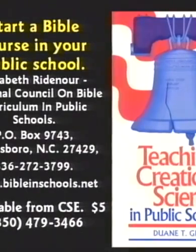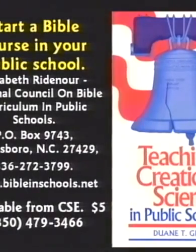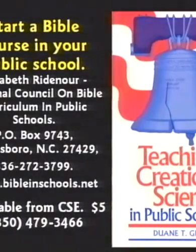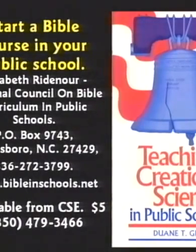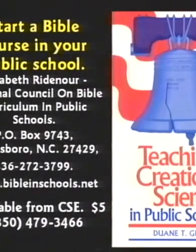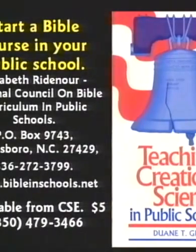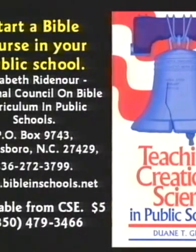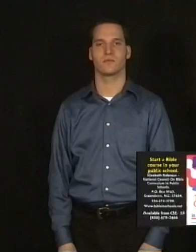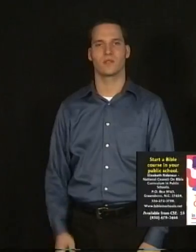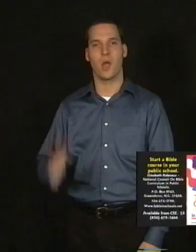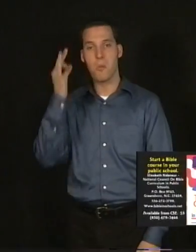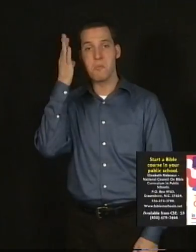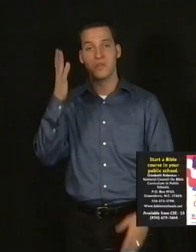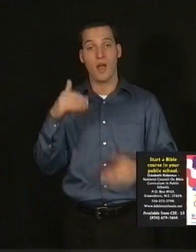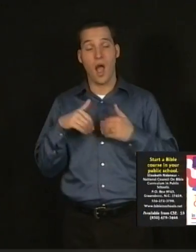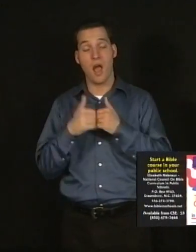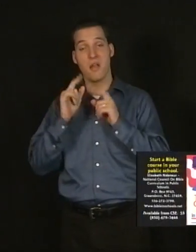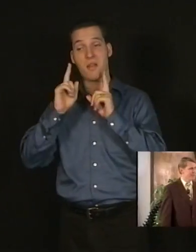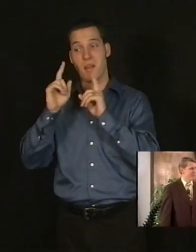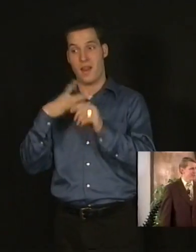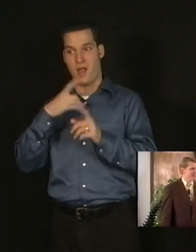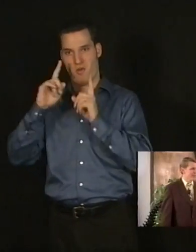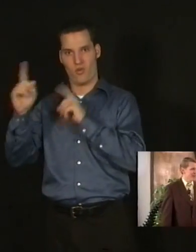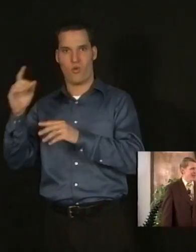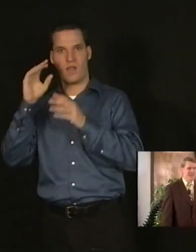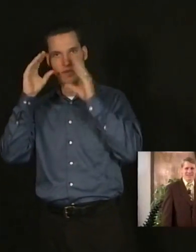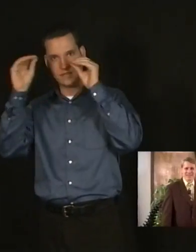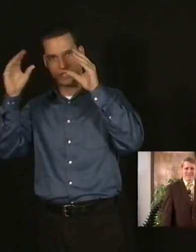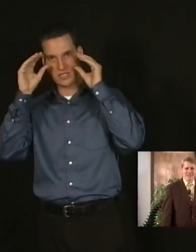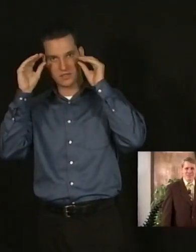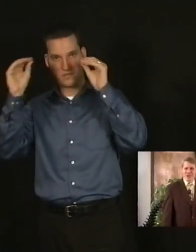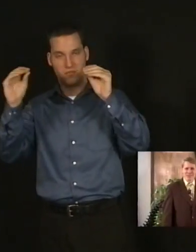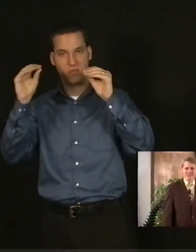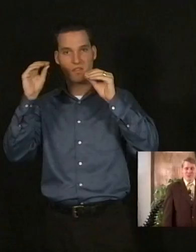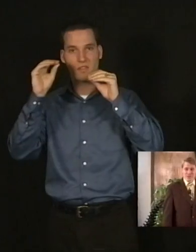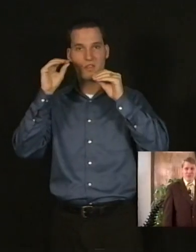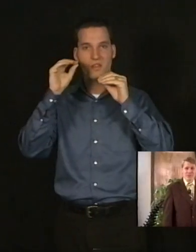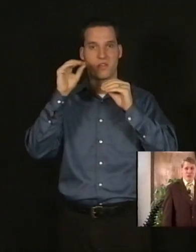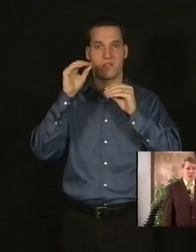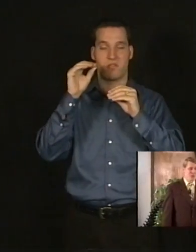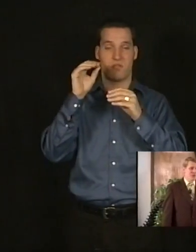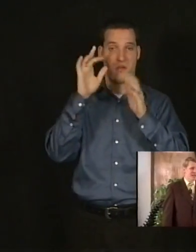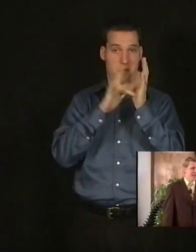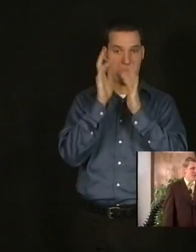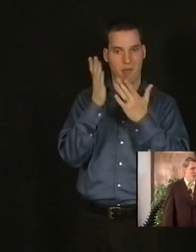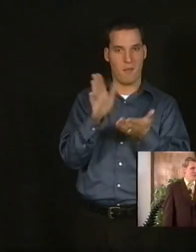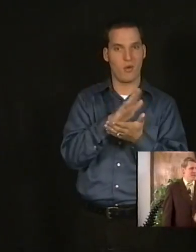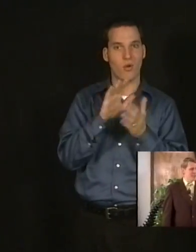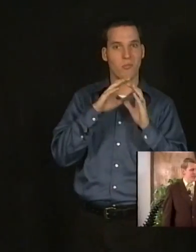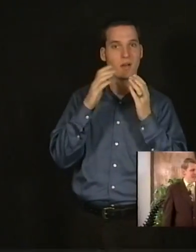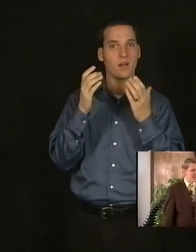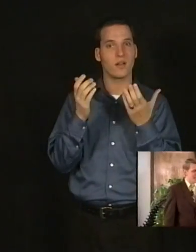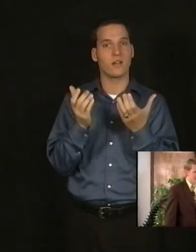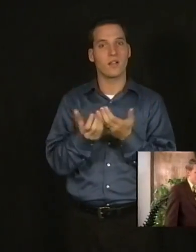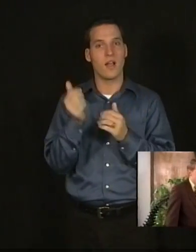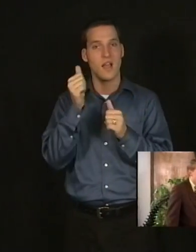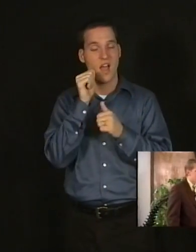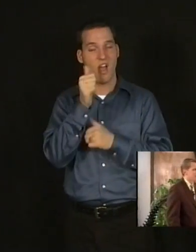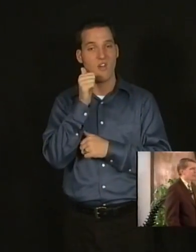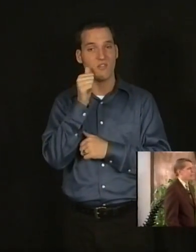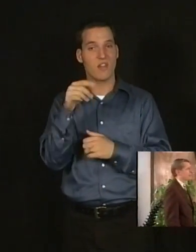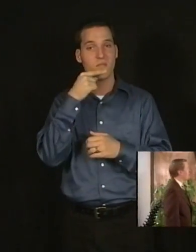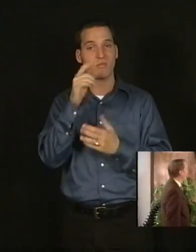Preacher, how'd you like to go every day and teach a Bible class to the public school kids at Tate or at Scambia High? Wouldn't it be awesome? You can do it. She knows how to cut through all the red tape and get it done.